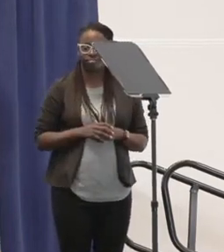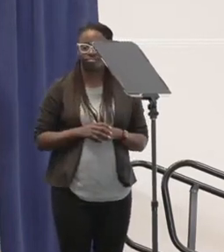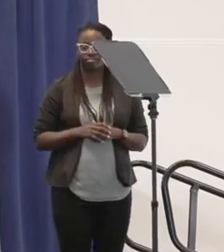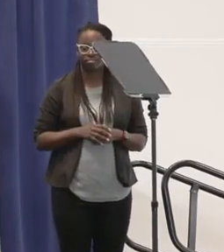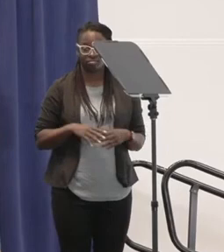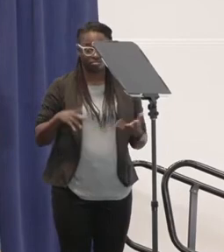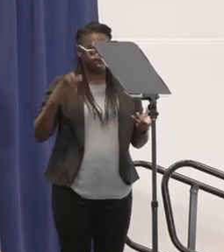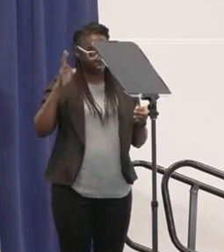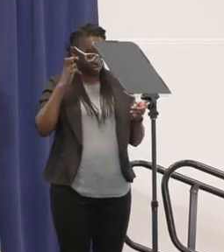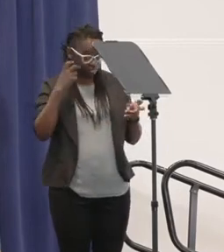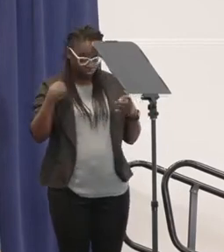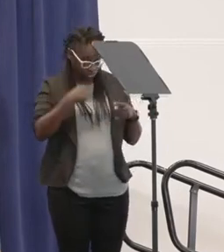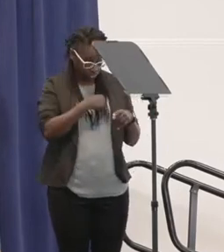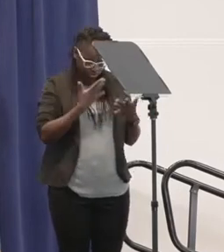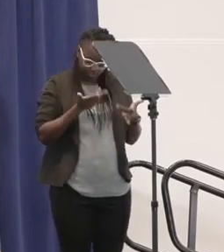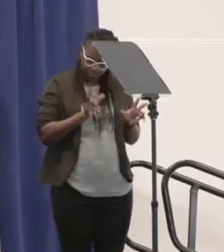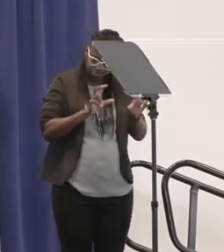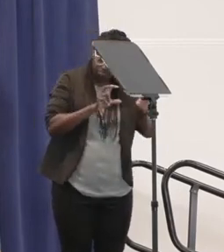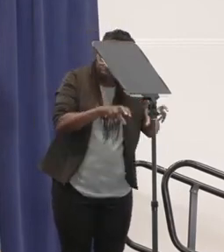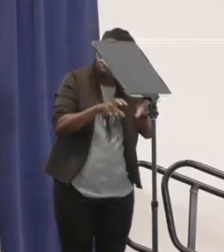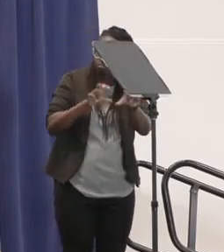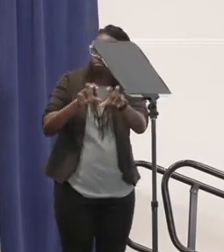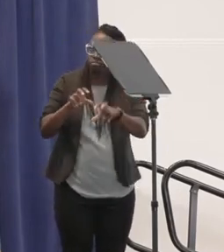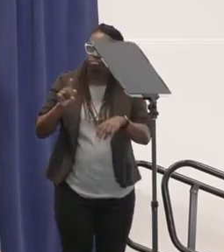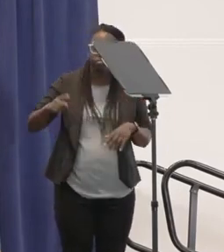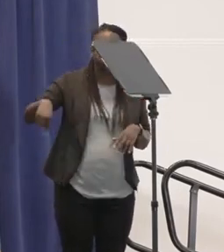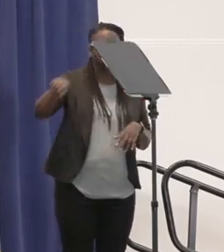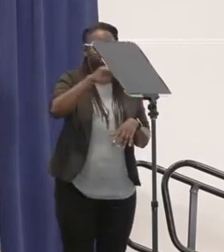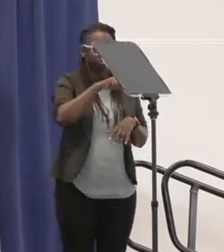they are the future of our state.